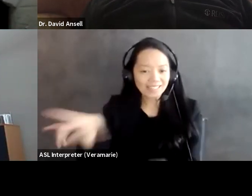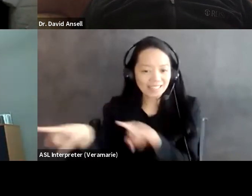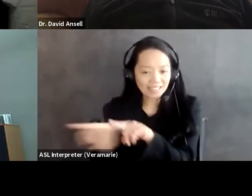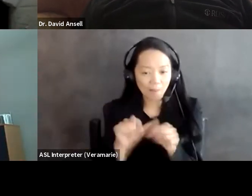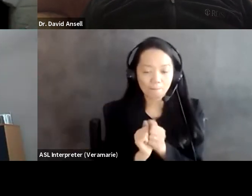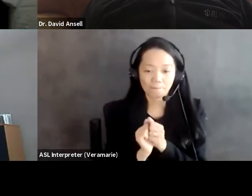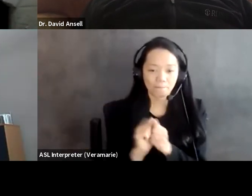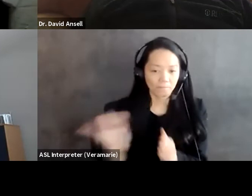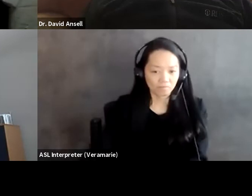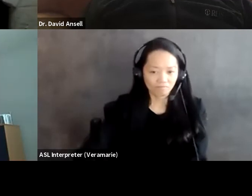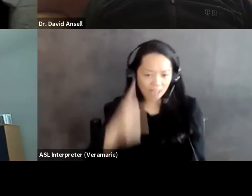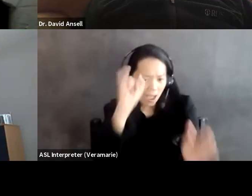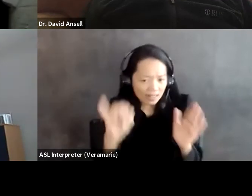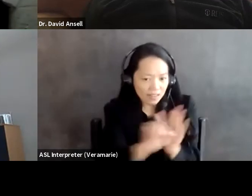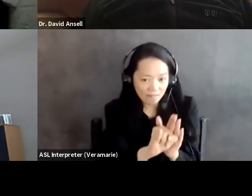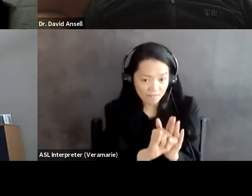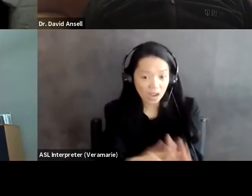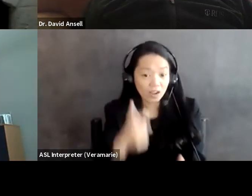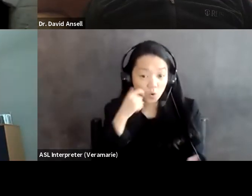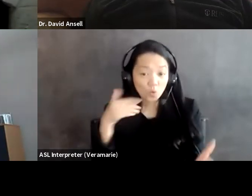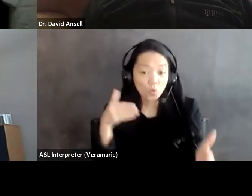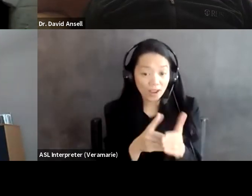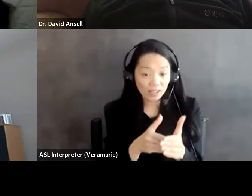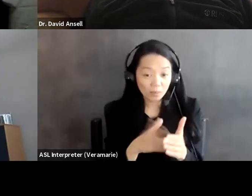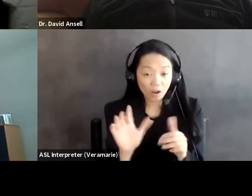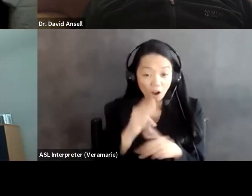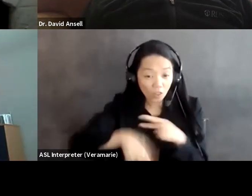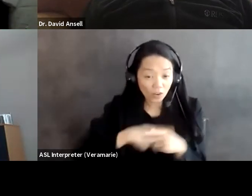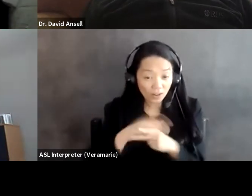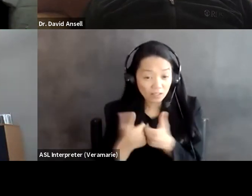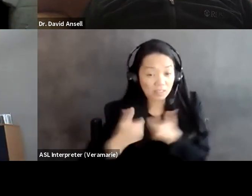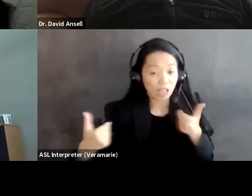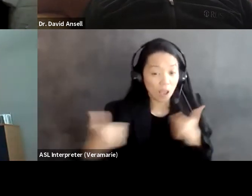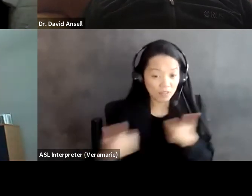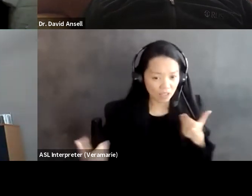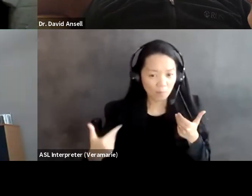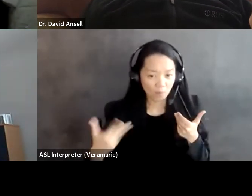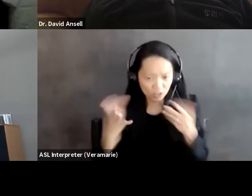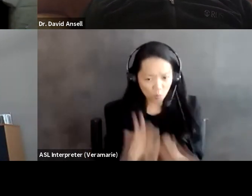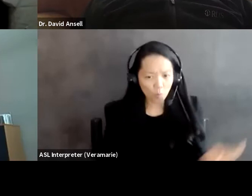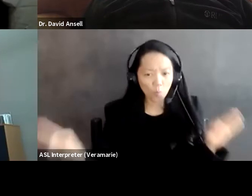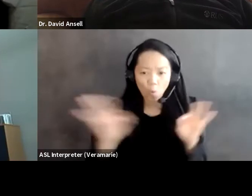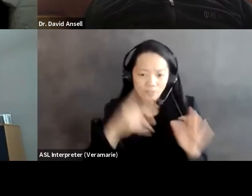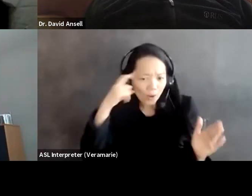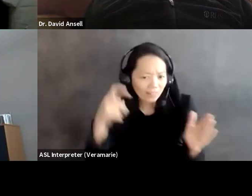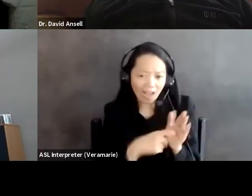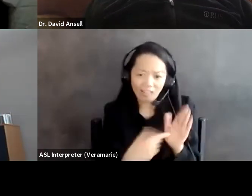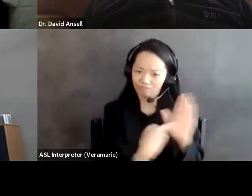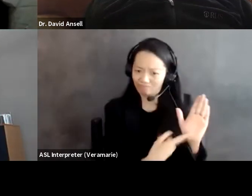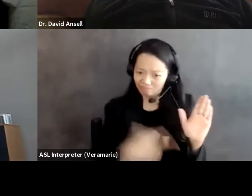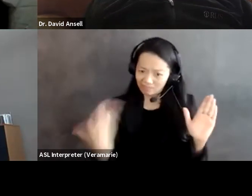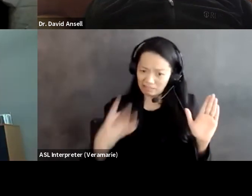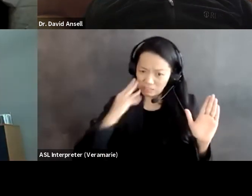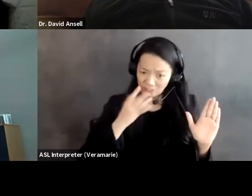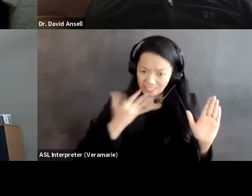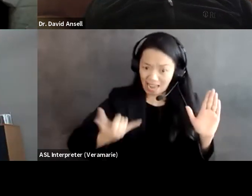of racism and other forms of exclusion is critically important, number one. Two is saying that how these